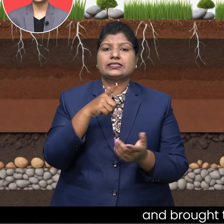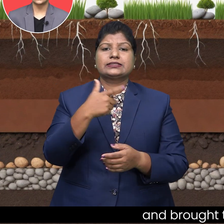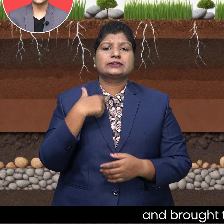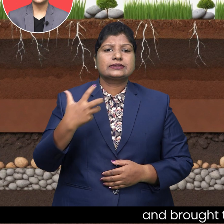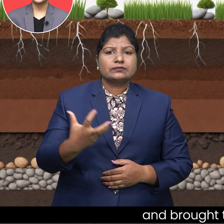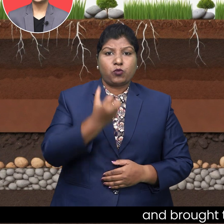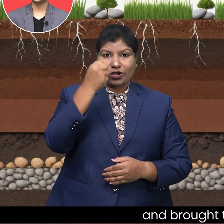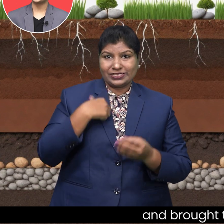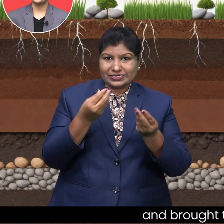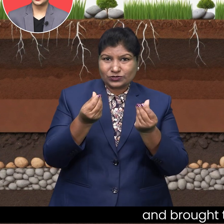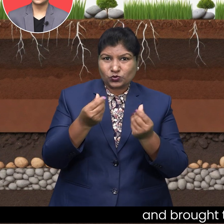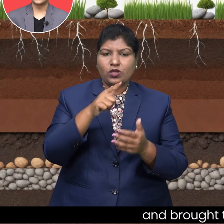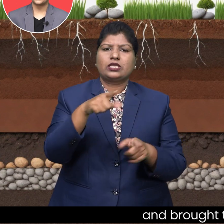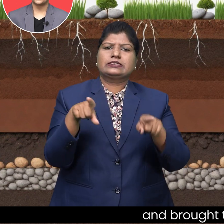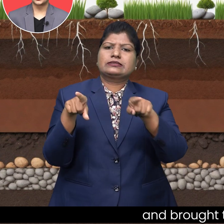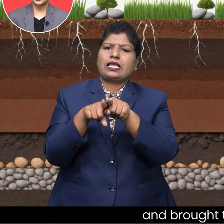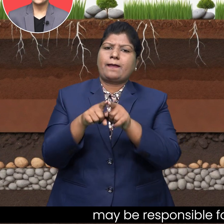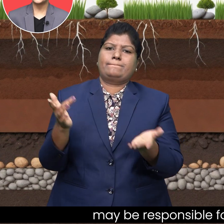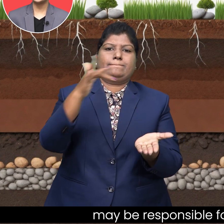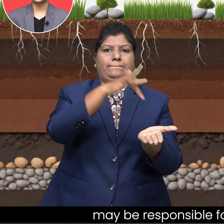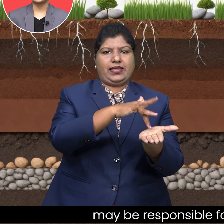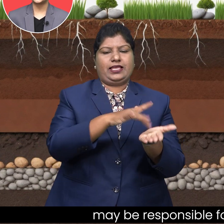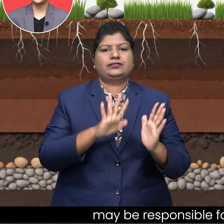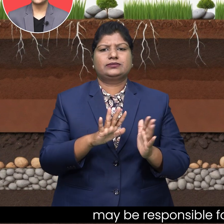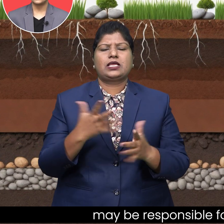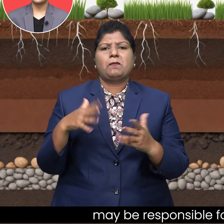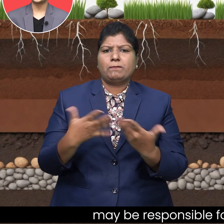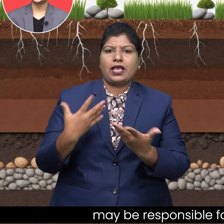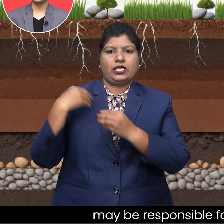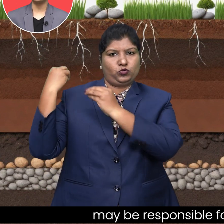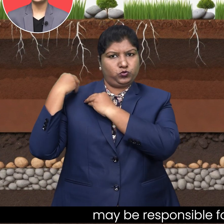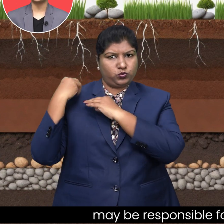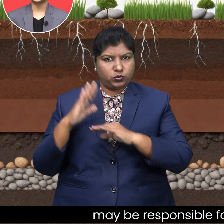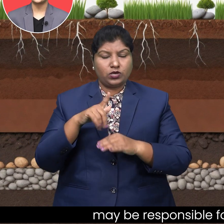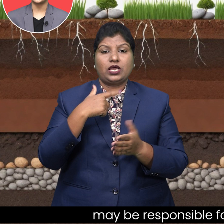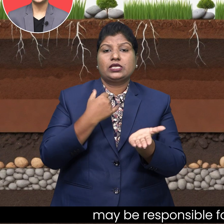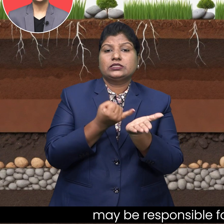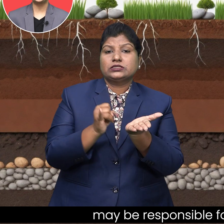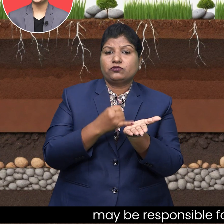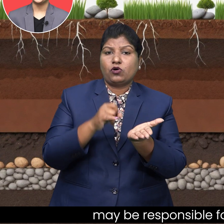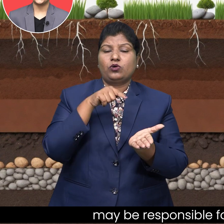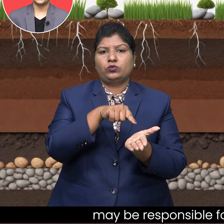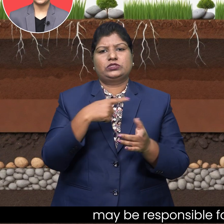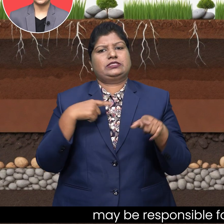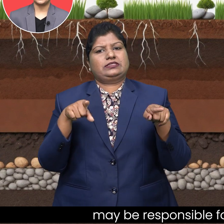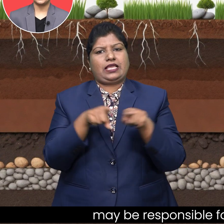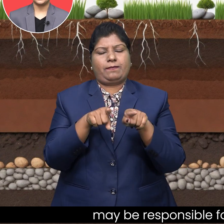brought the soil to that place may be responsible for the removal of the soil too.